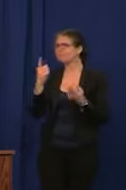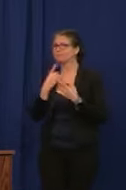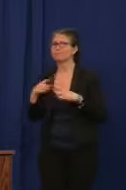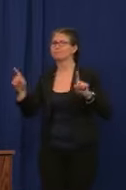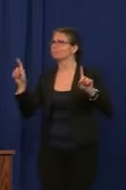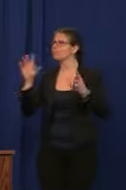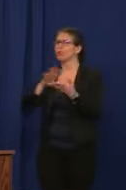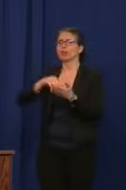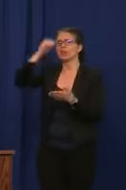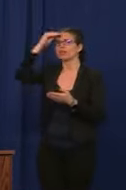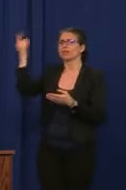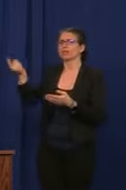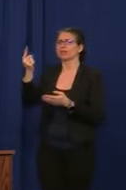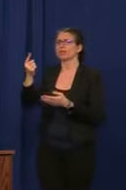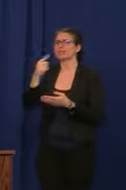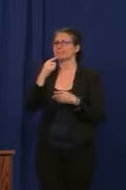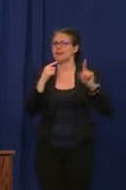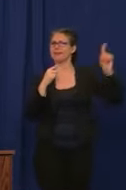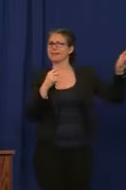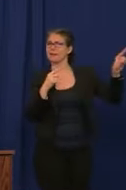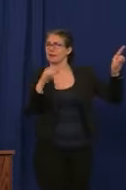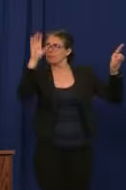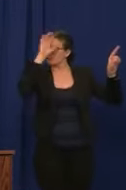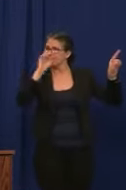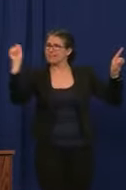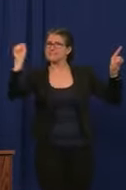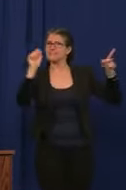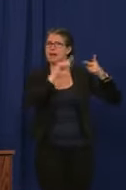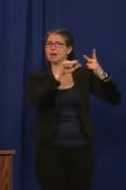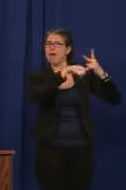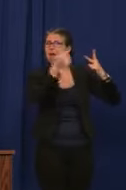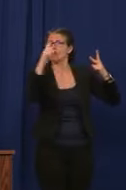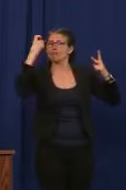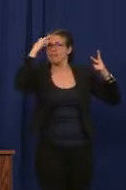to relax restrictions or keep them in place?